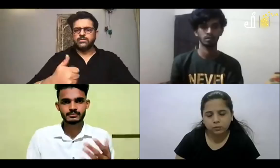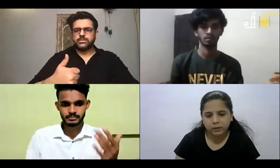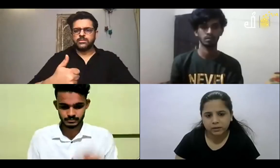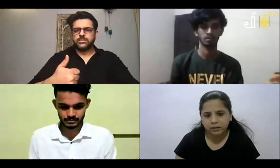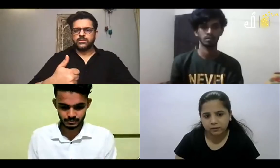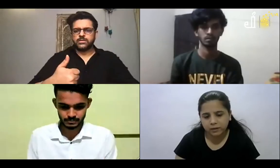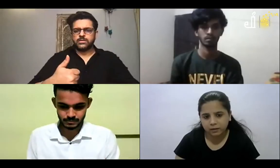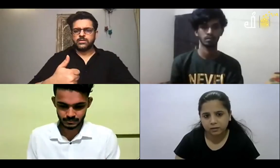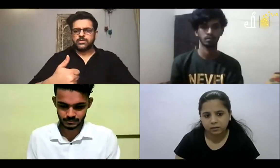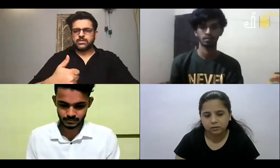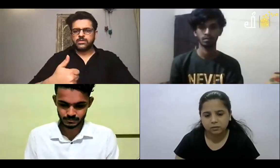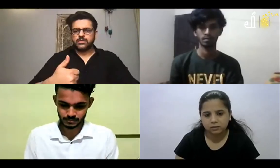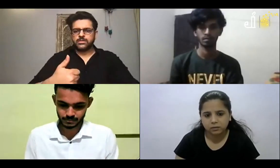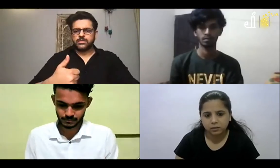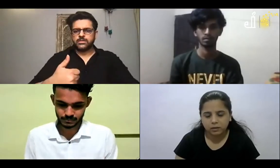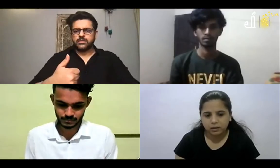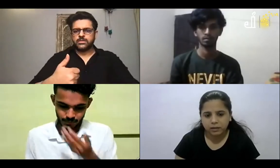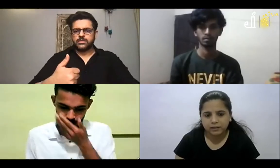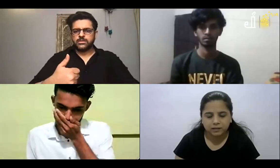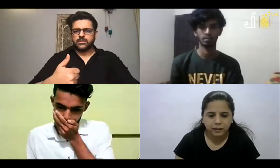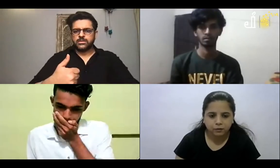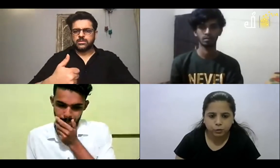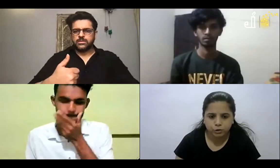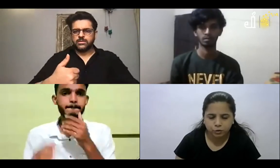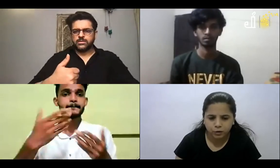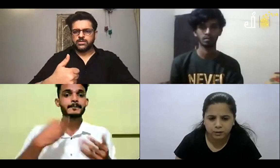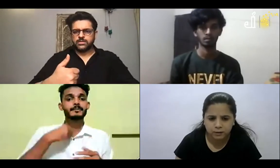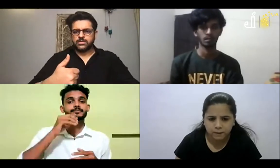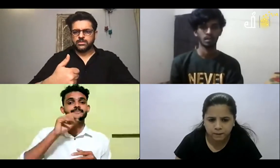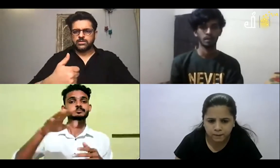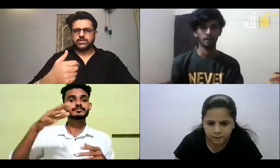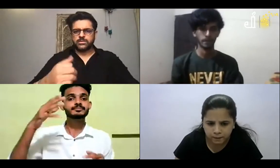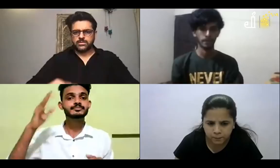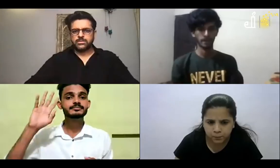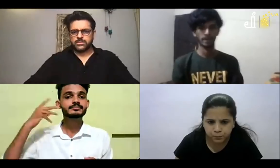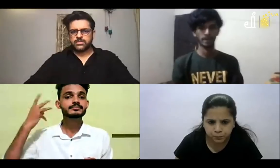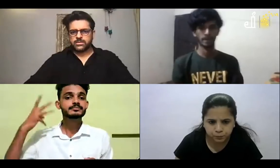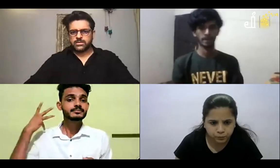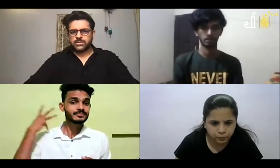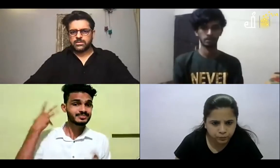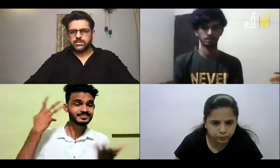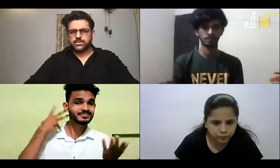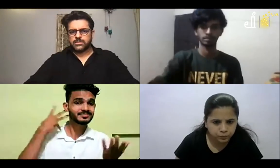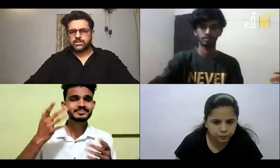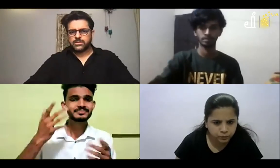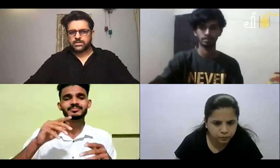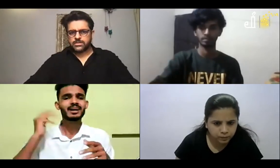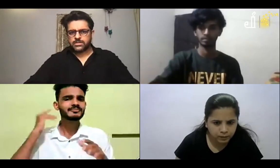like to know, whether if they get this kind of question or not. Okay.